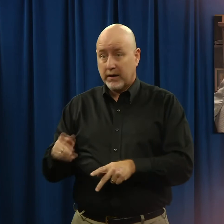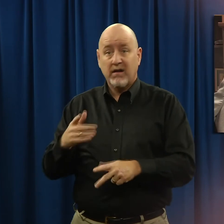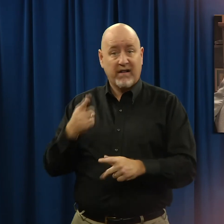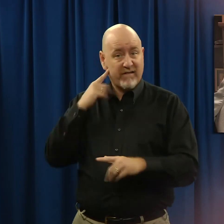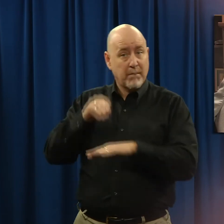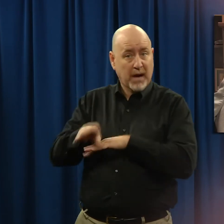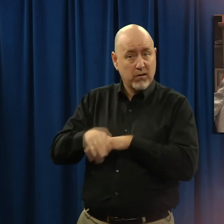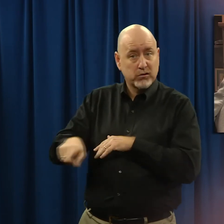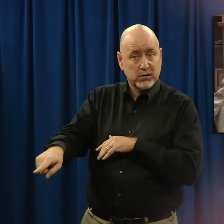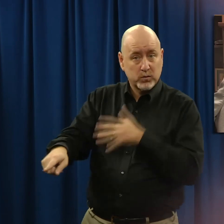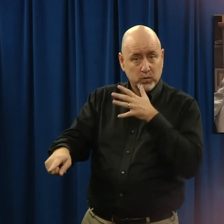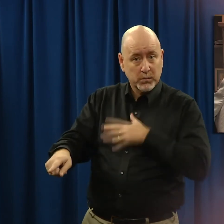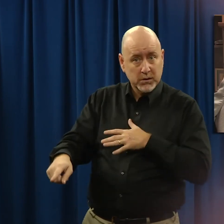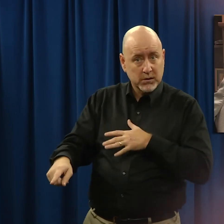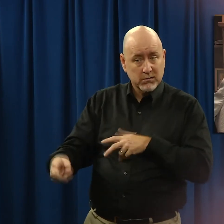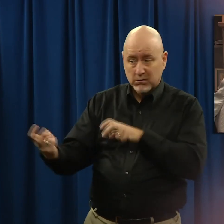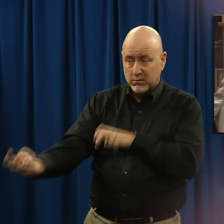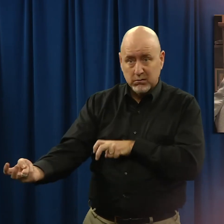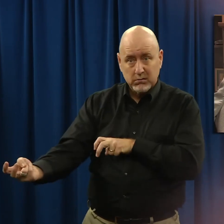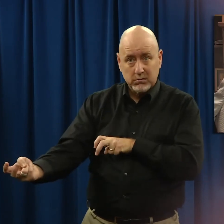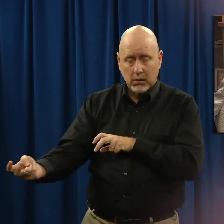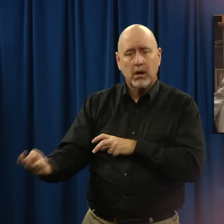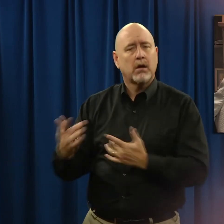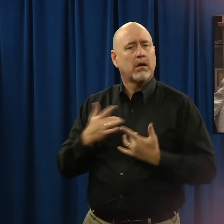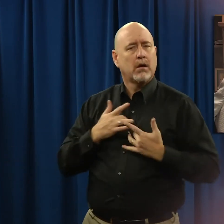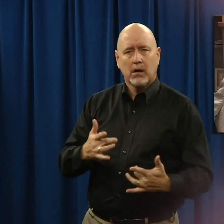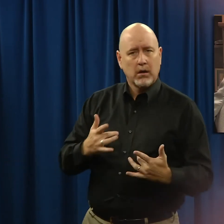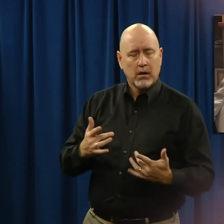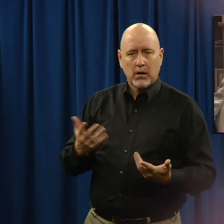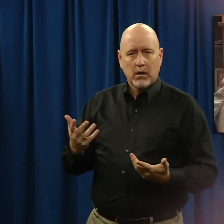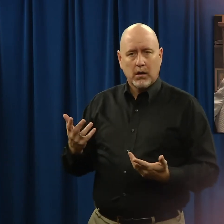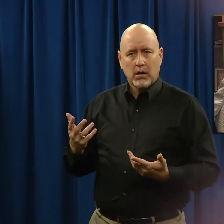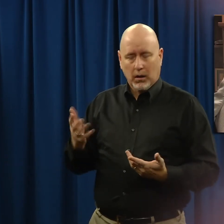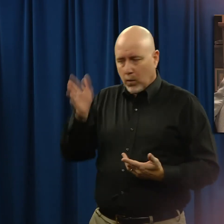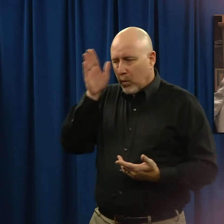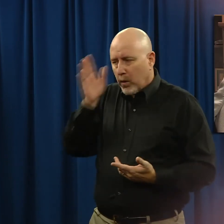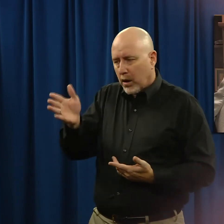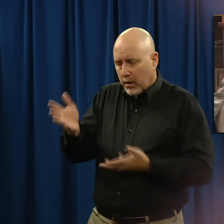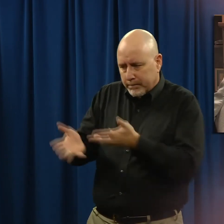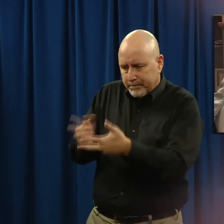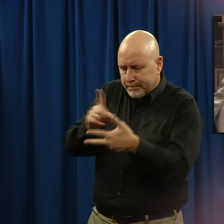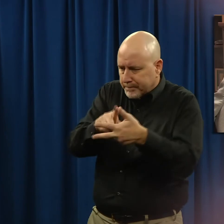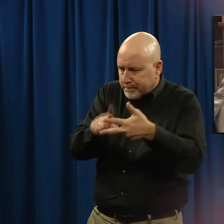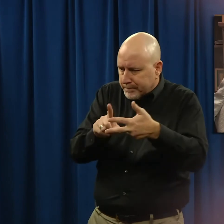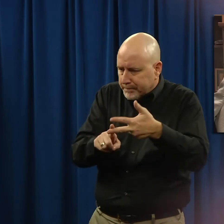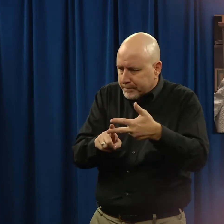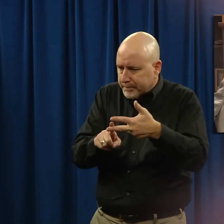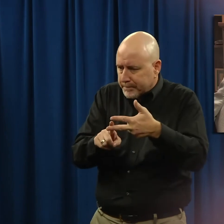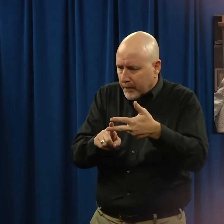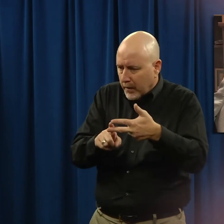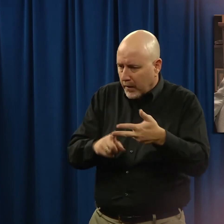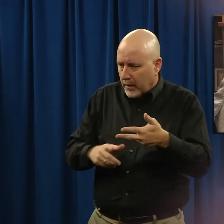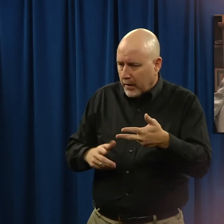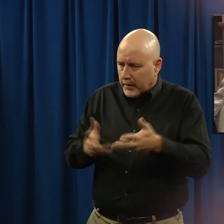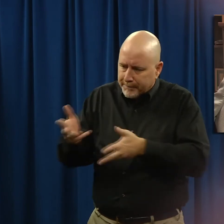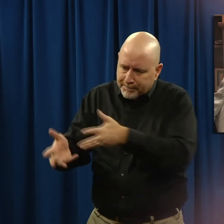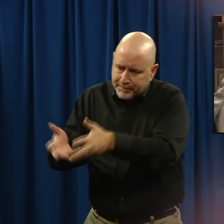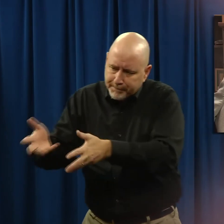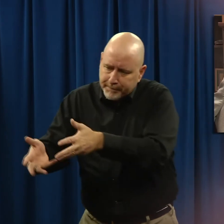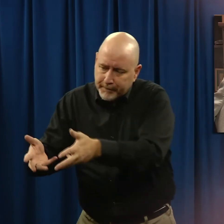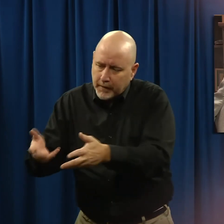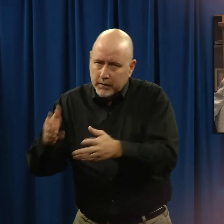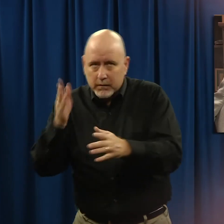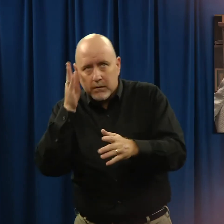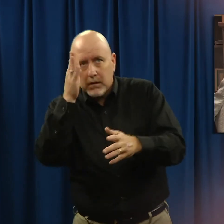front of me, this woman, then I am going to talk about the consequences of what